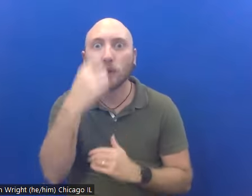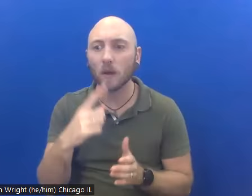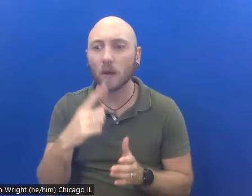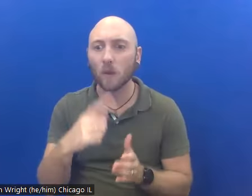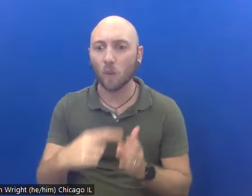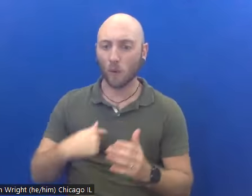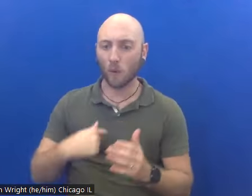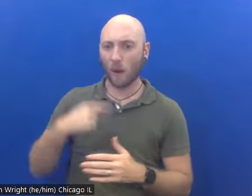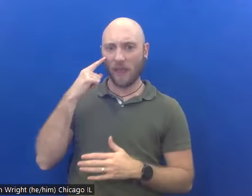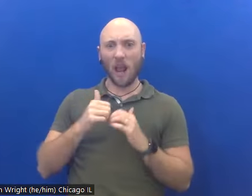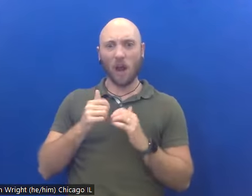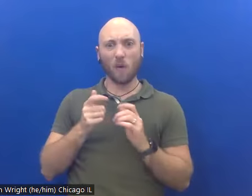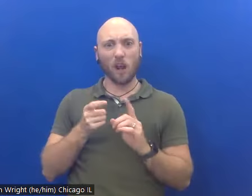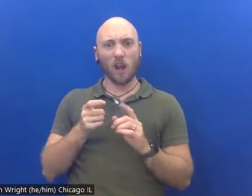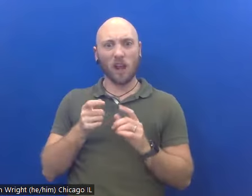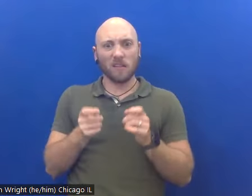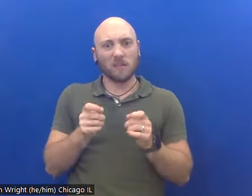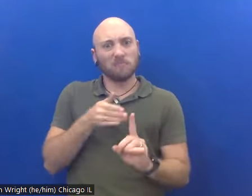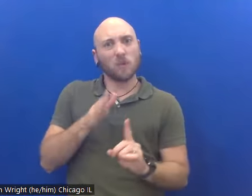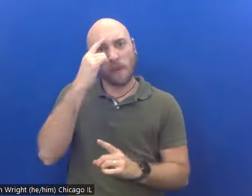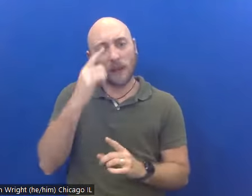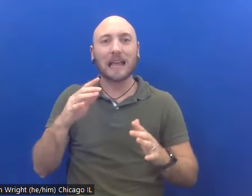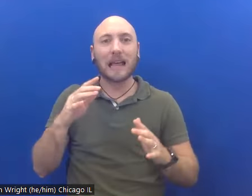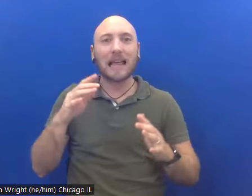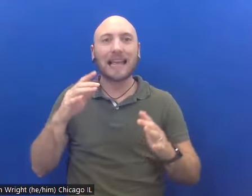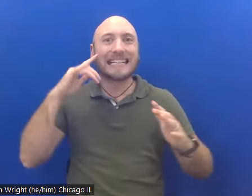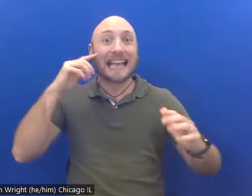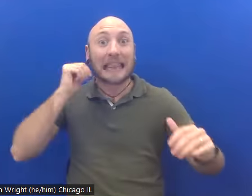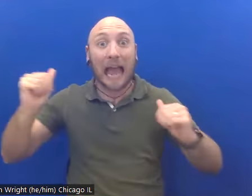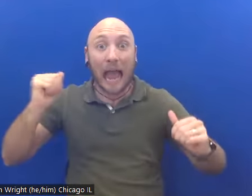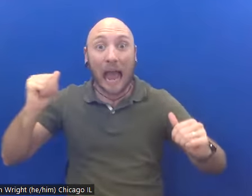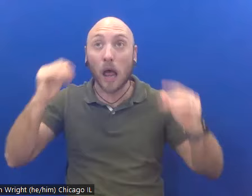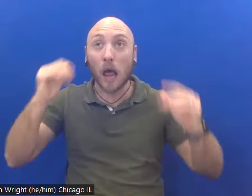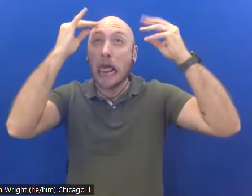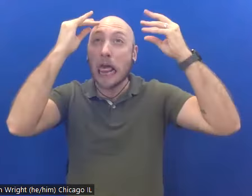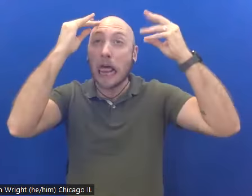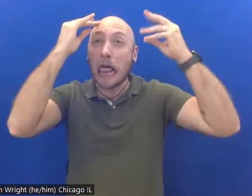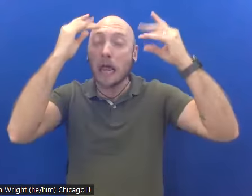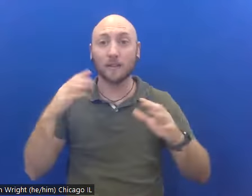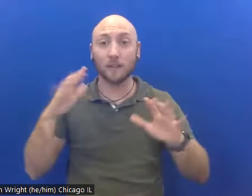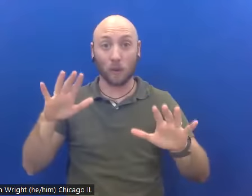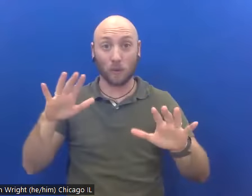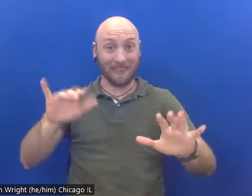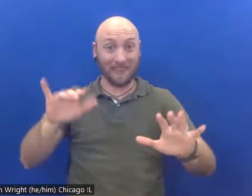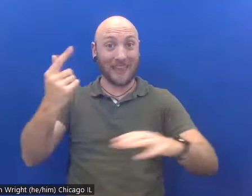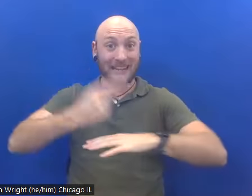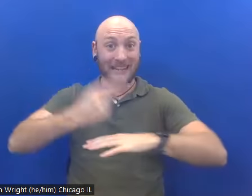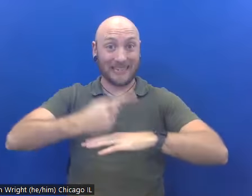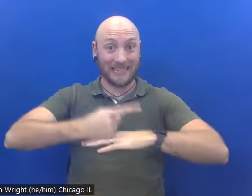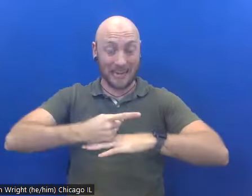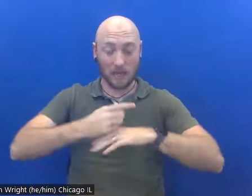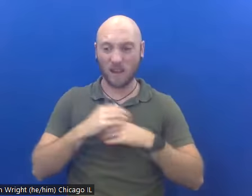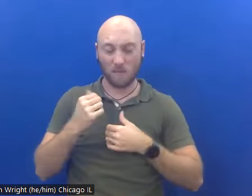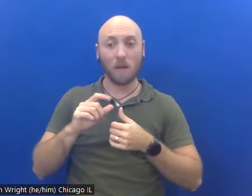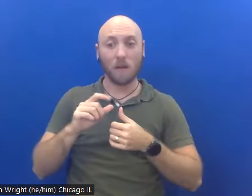And just a lot of noise all the time up there. And I remember a couple of minutes into this first drinking session, that all kind of went